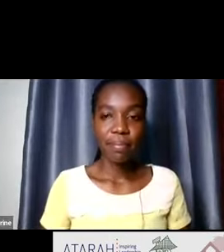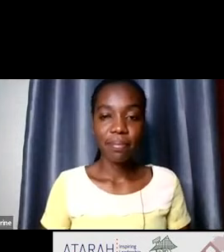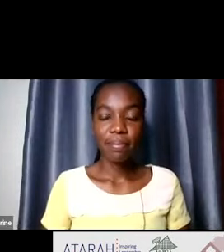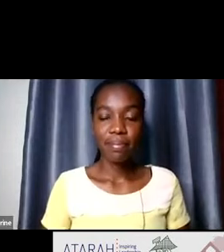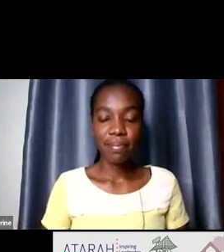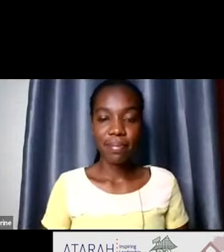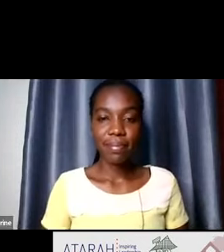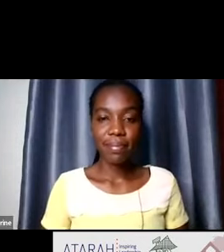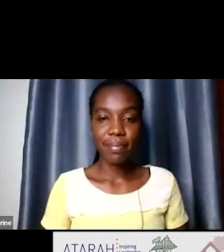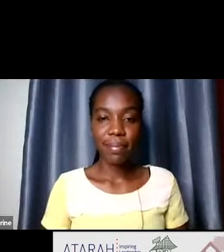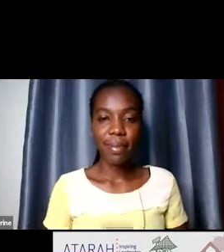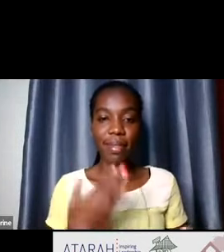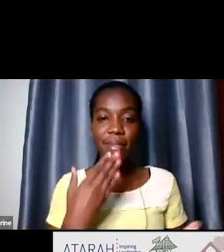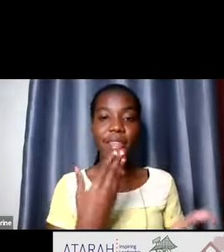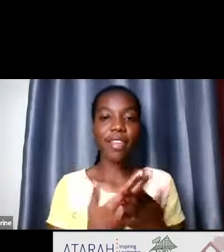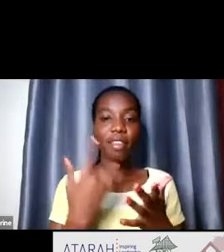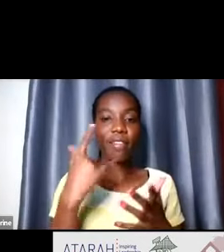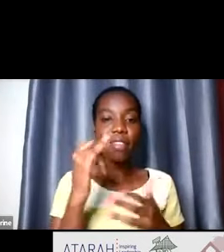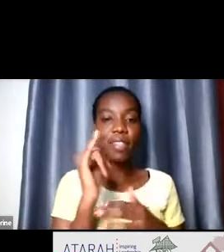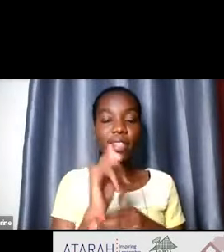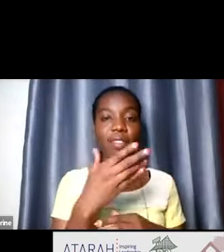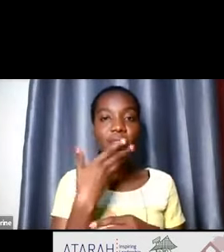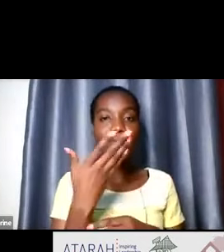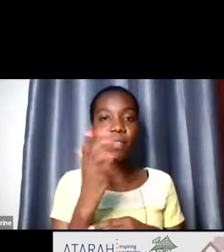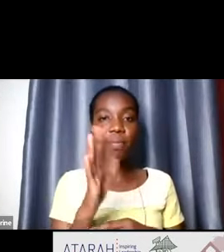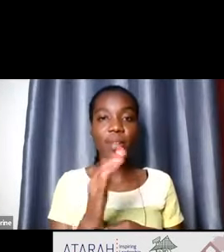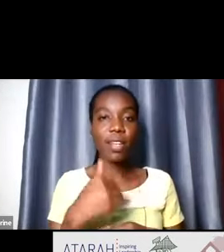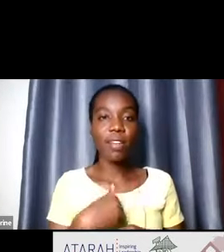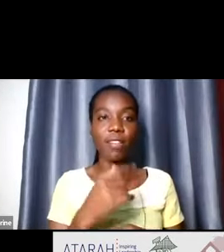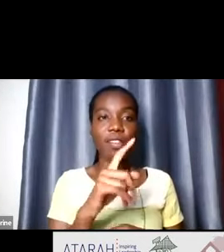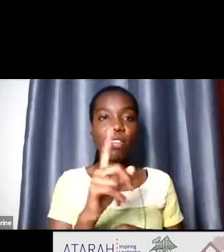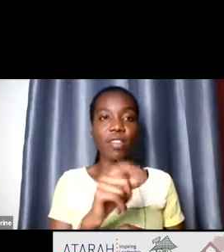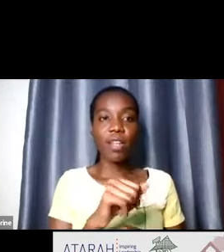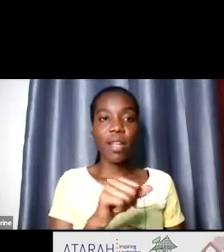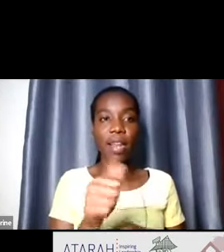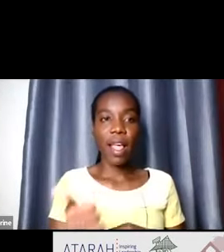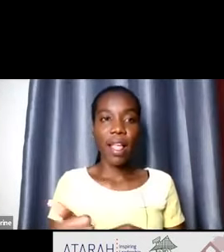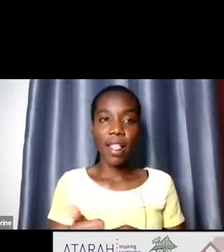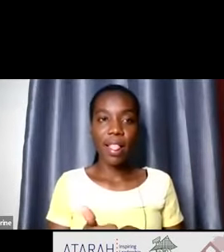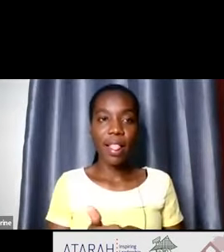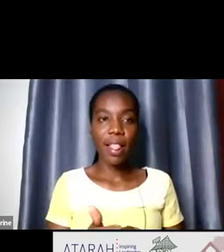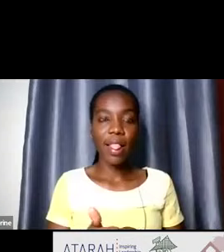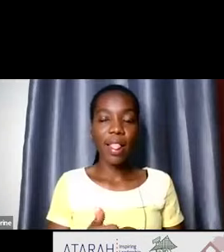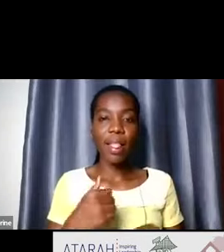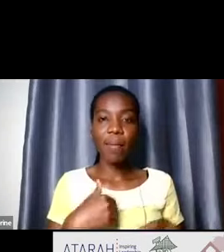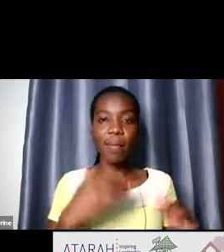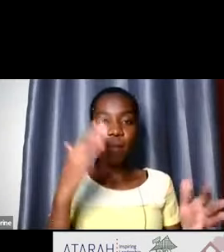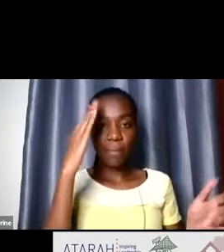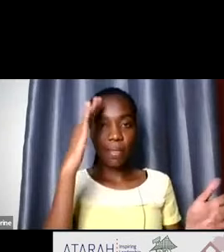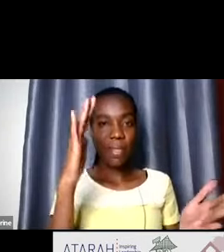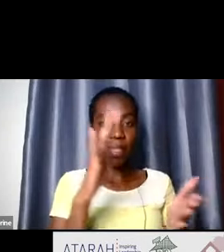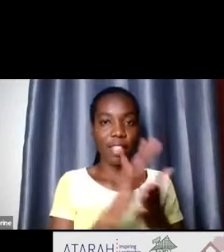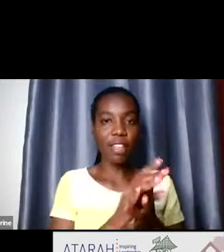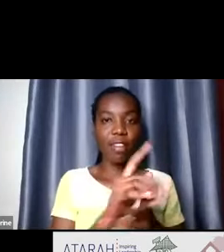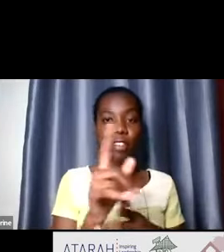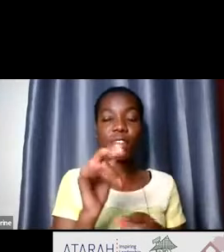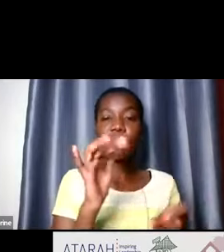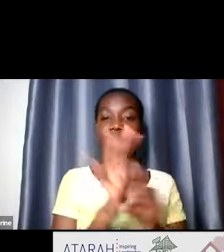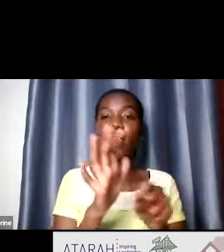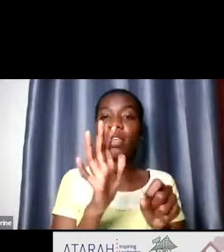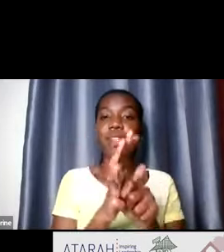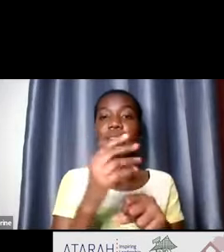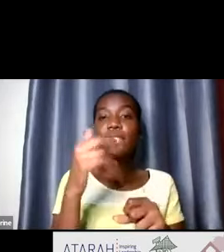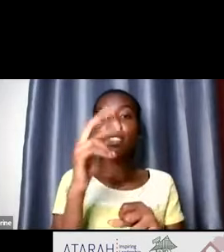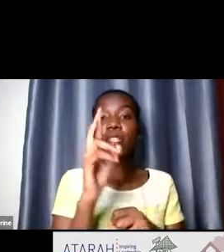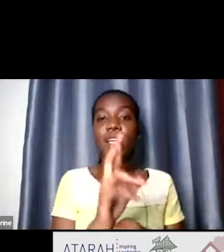Wow, thank you for that feedback. There is a question here, and I believe it's a question that many HRs or